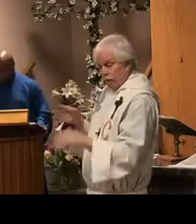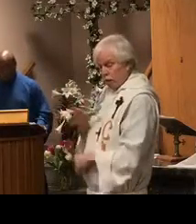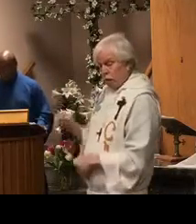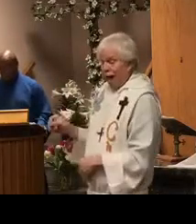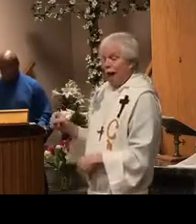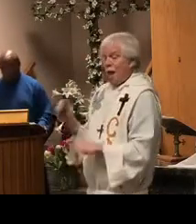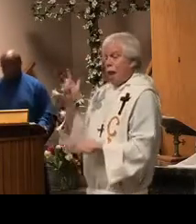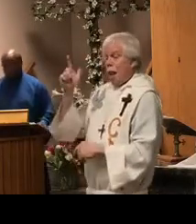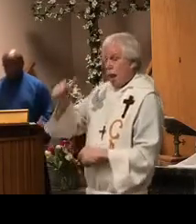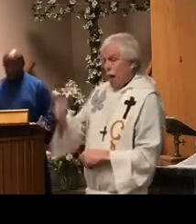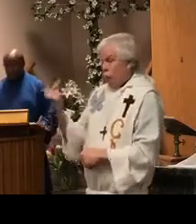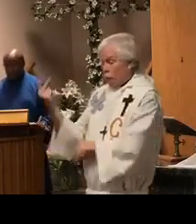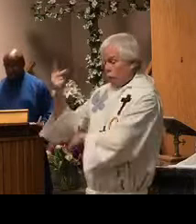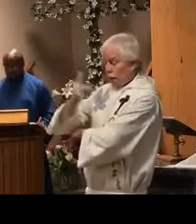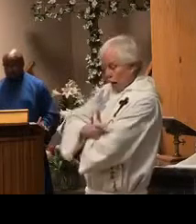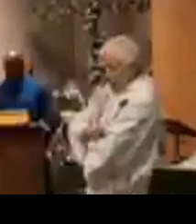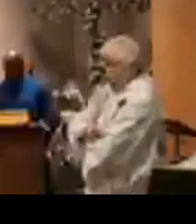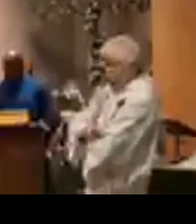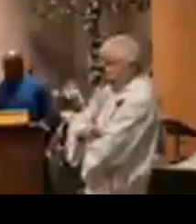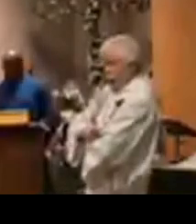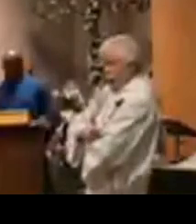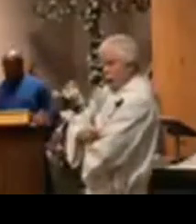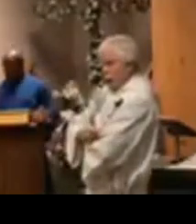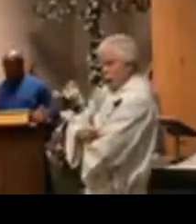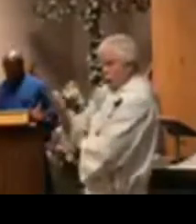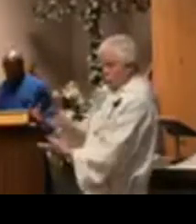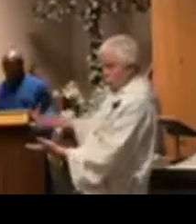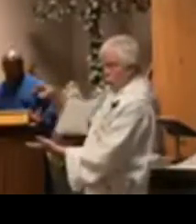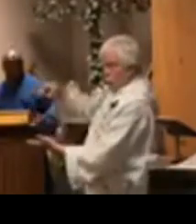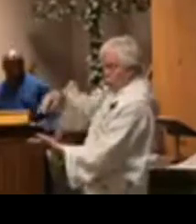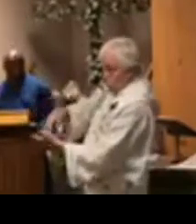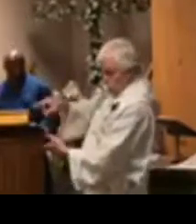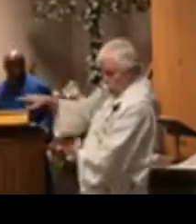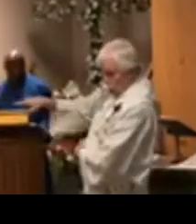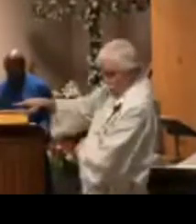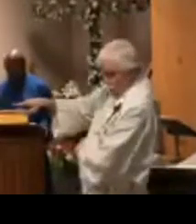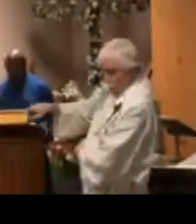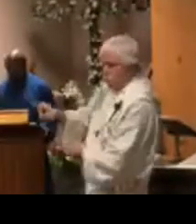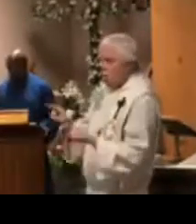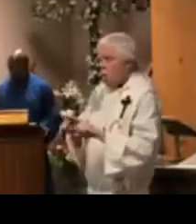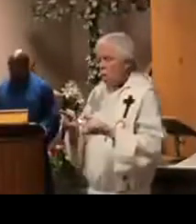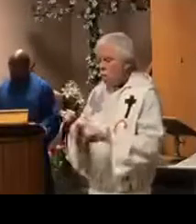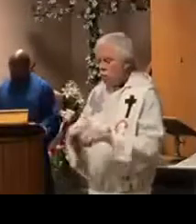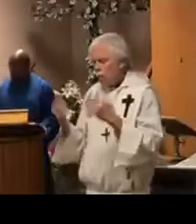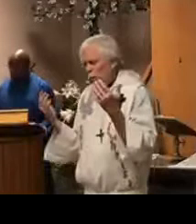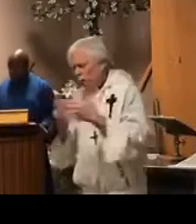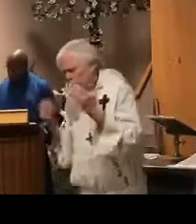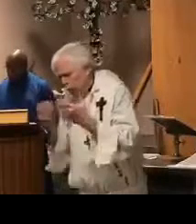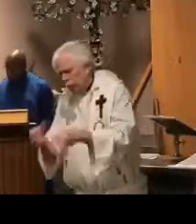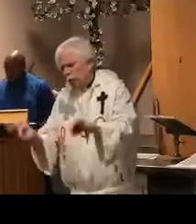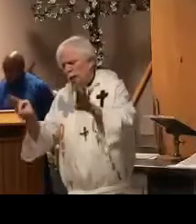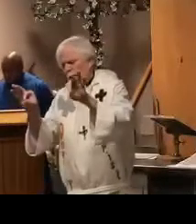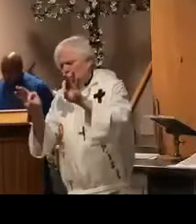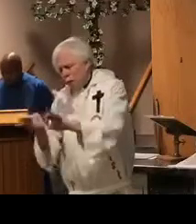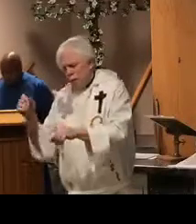Jesus was buried, yes. And 3 days later, Jesus rose again, which also happened